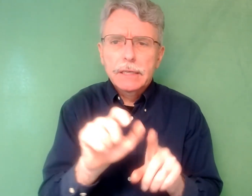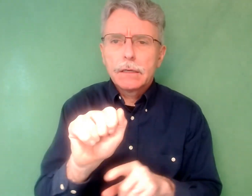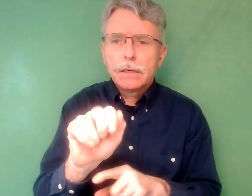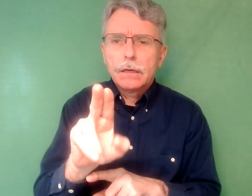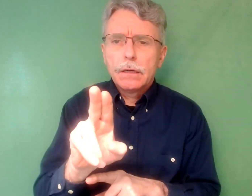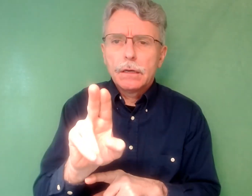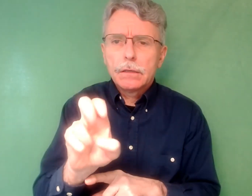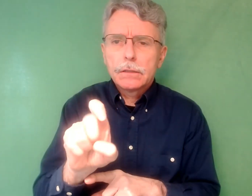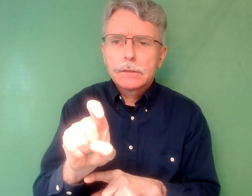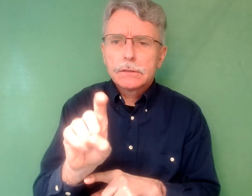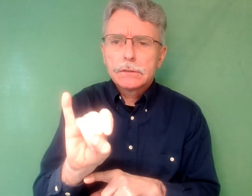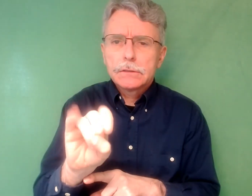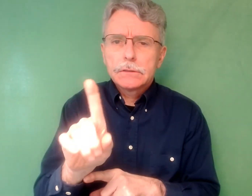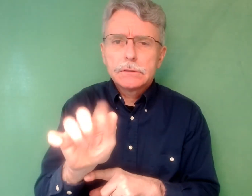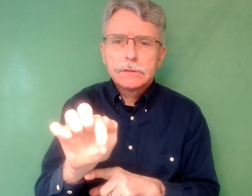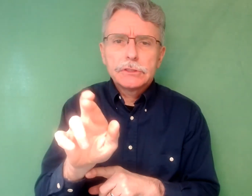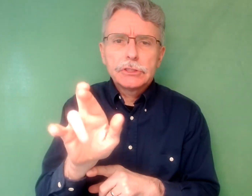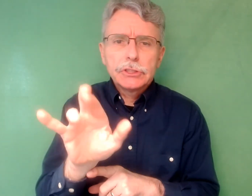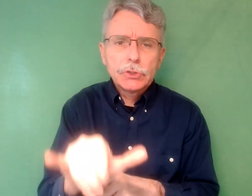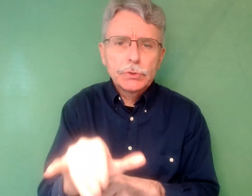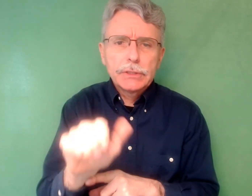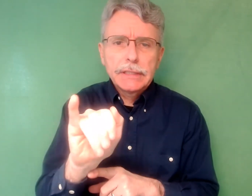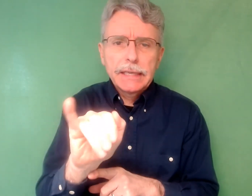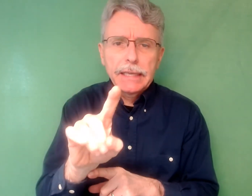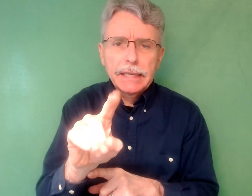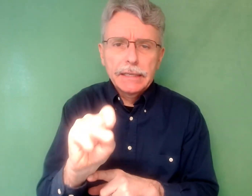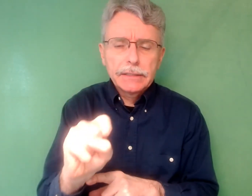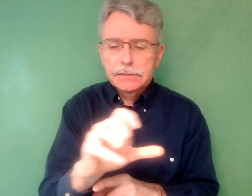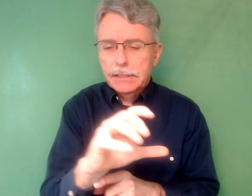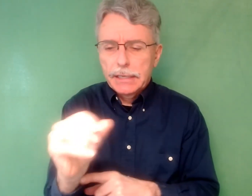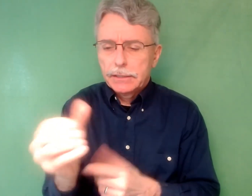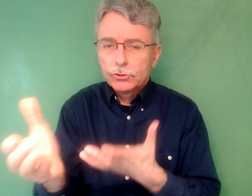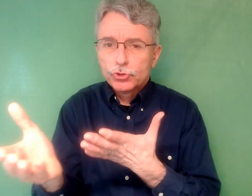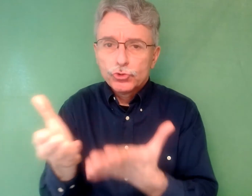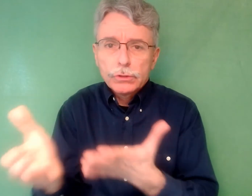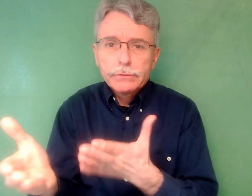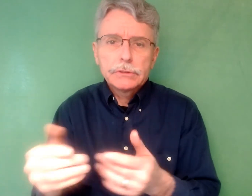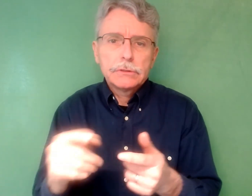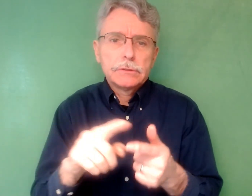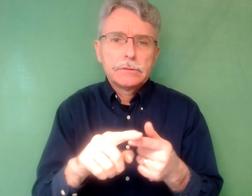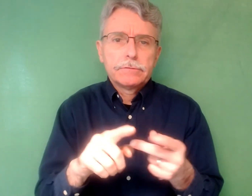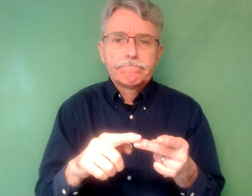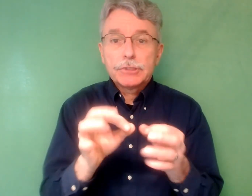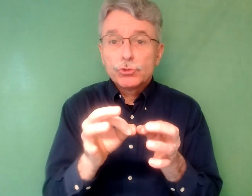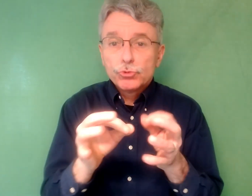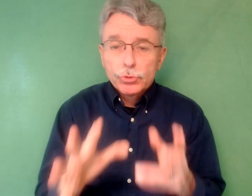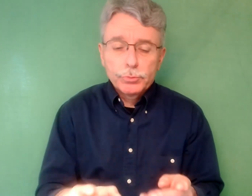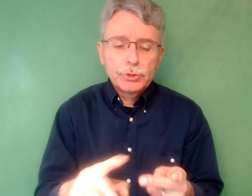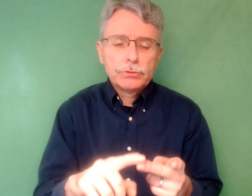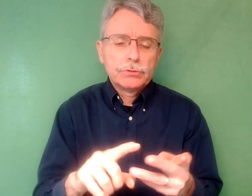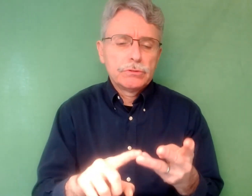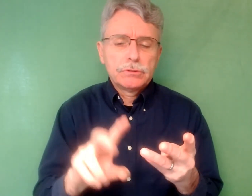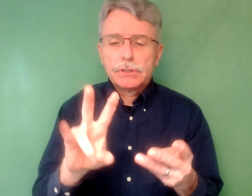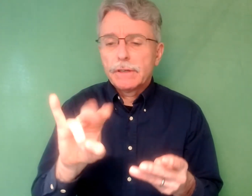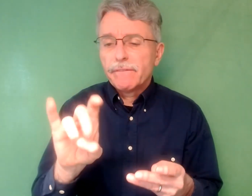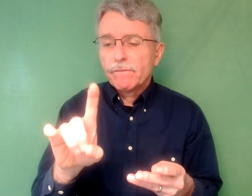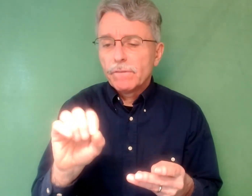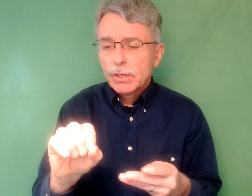enforcement. Next, the authors focus on correctional facilities, which include prisons or jails. Similarly, they